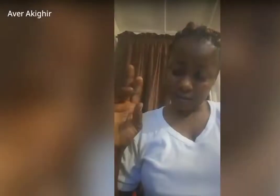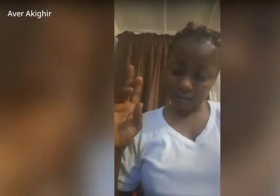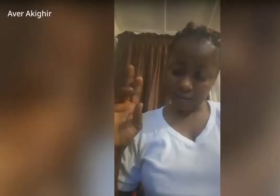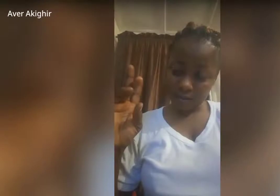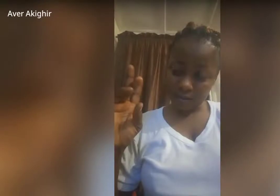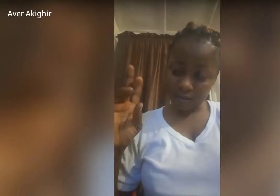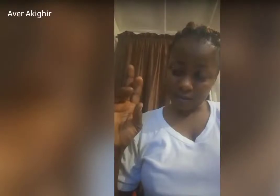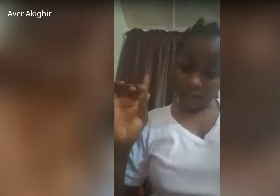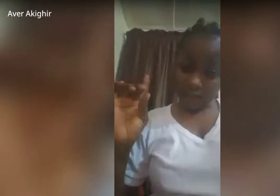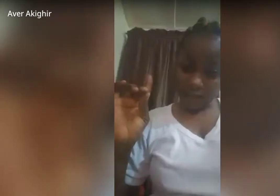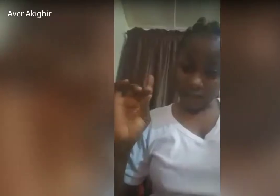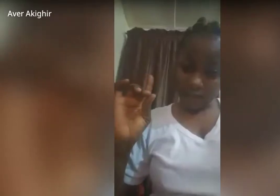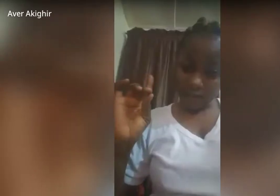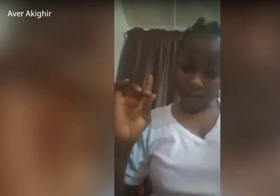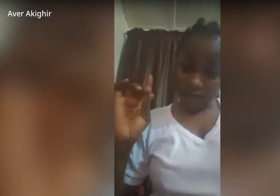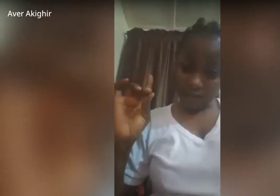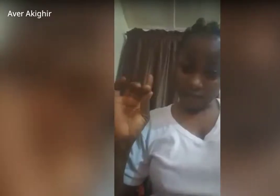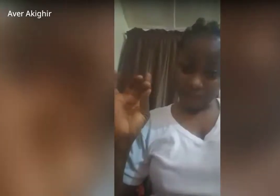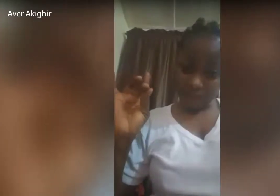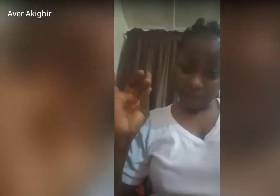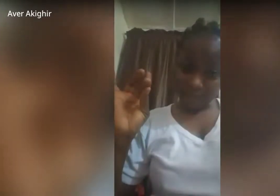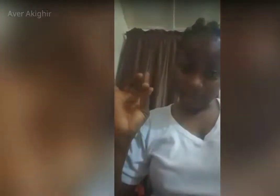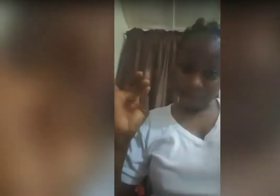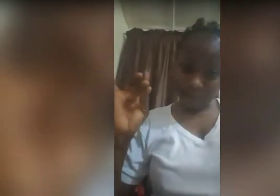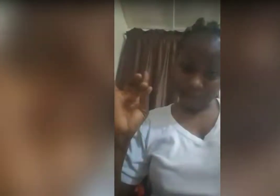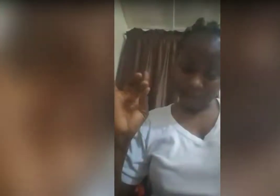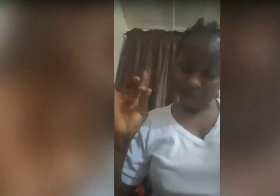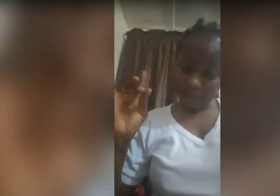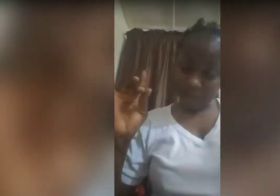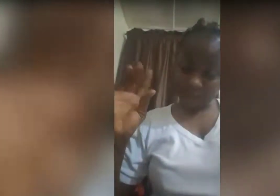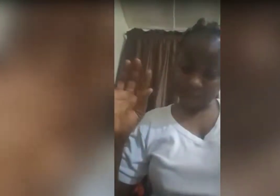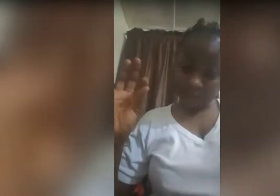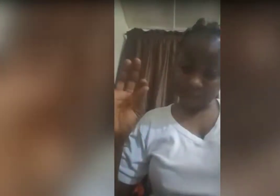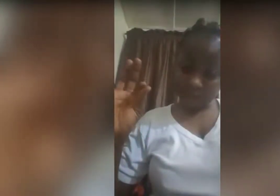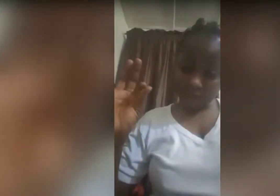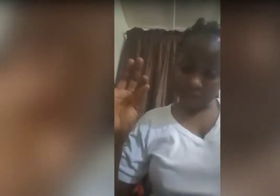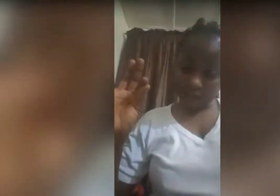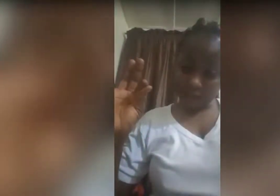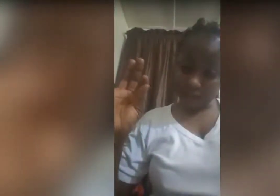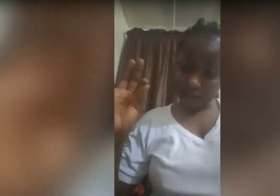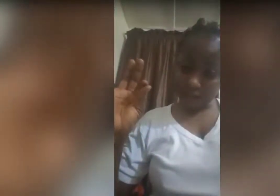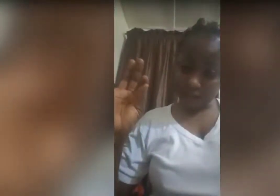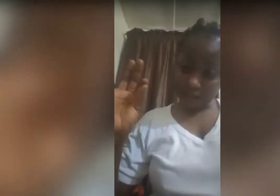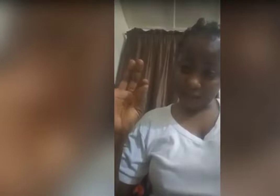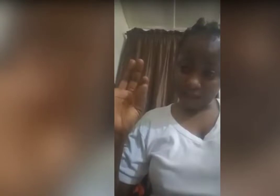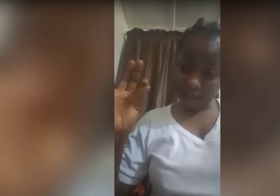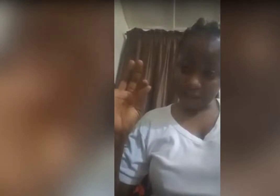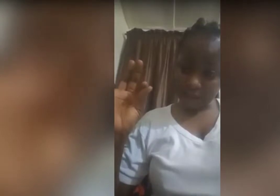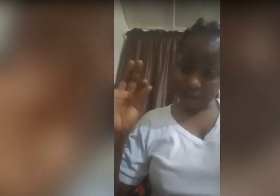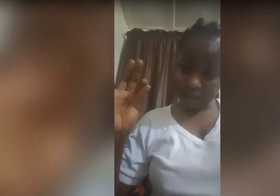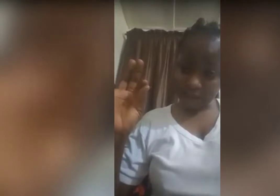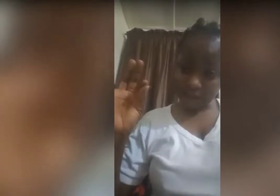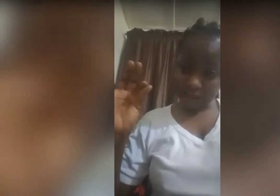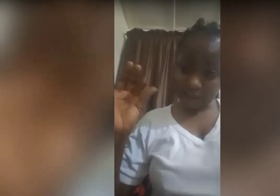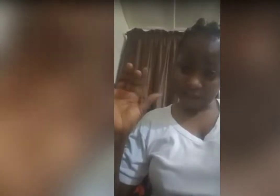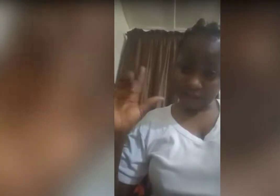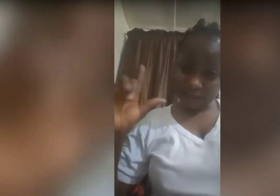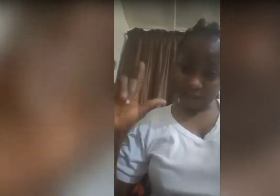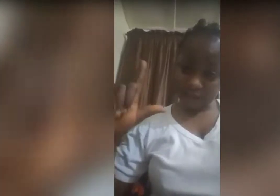18, Good. 19 19, and 20. and